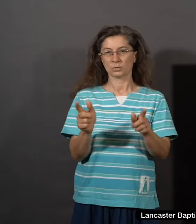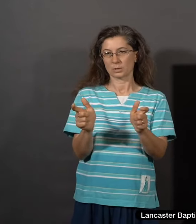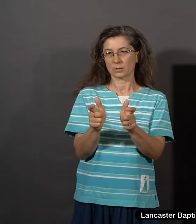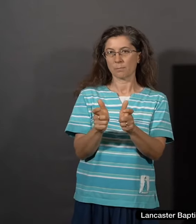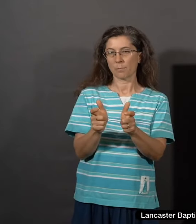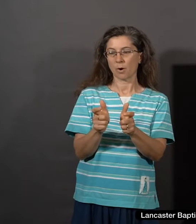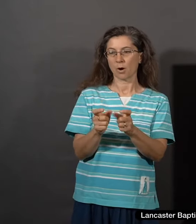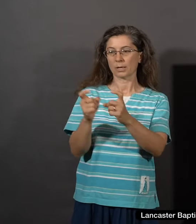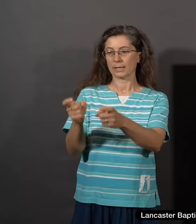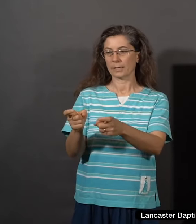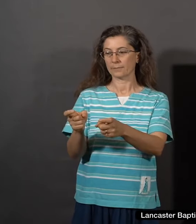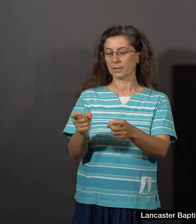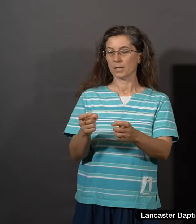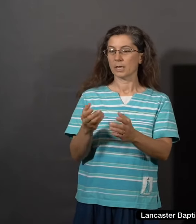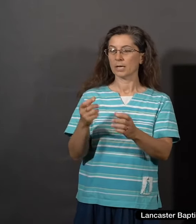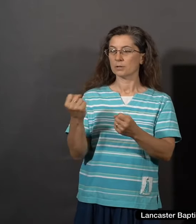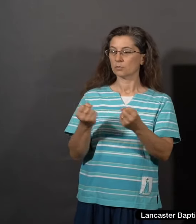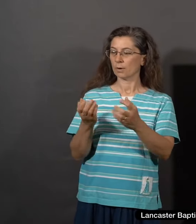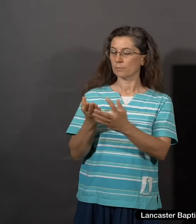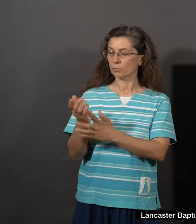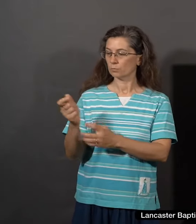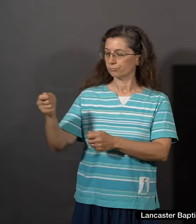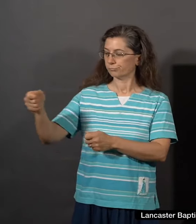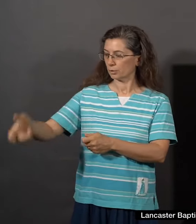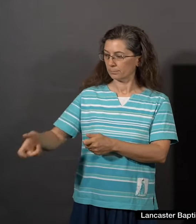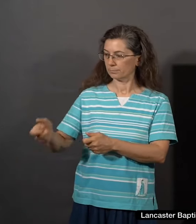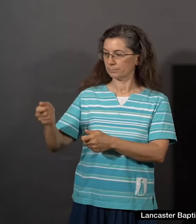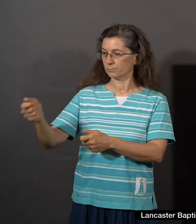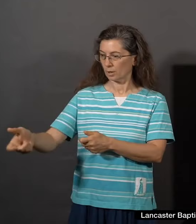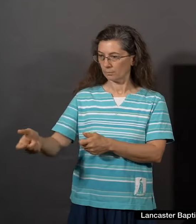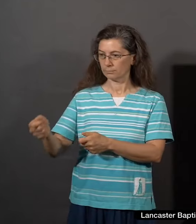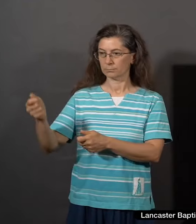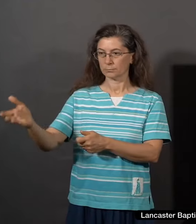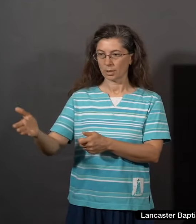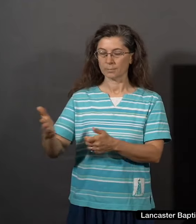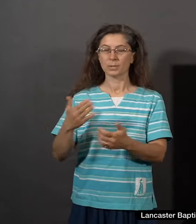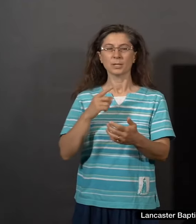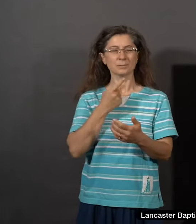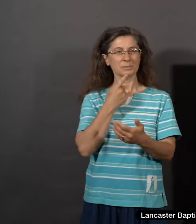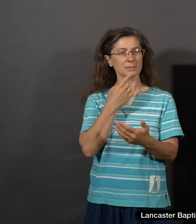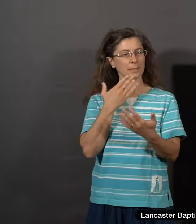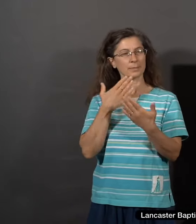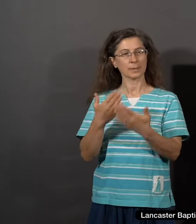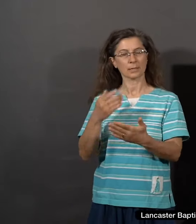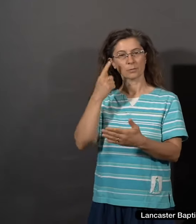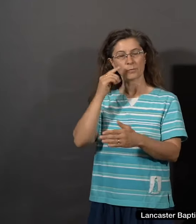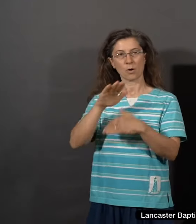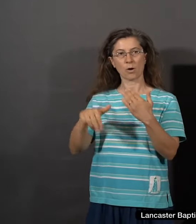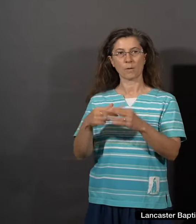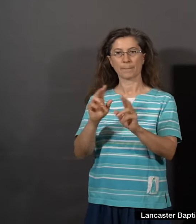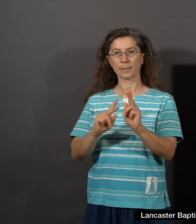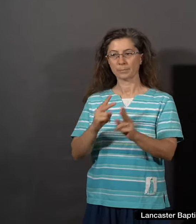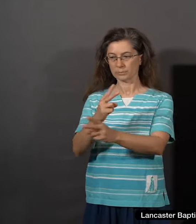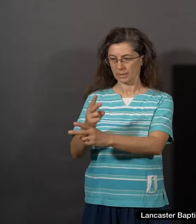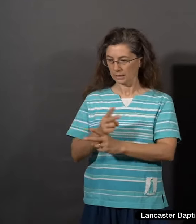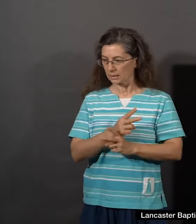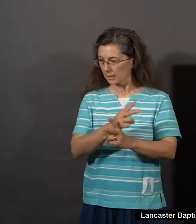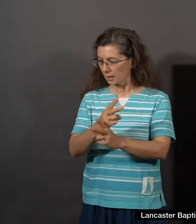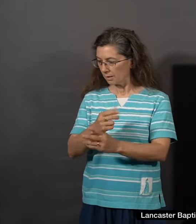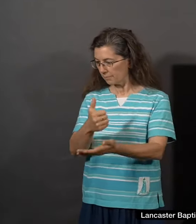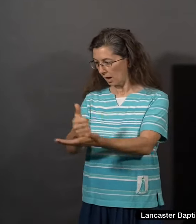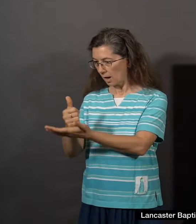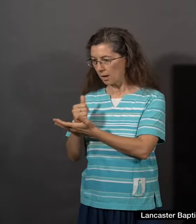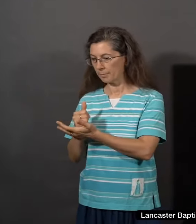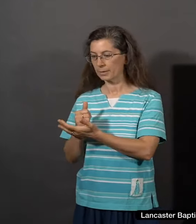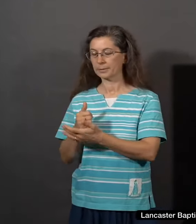and uh we're going to be delivering those next week we can't say thank you enough to those that have worked i was thinking uh as we visited my